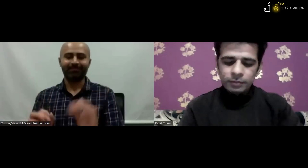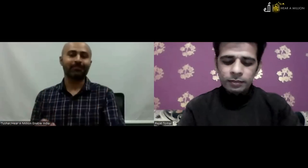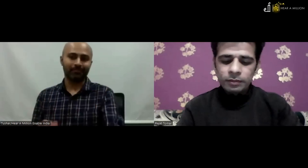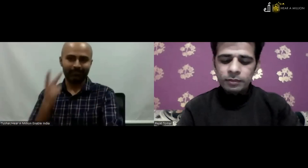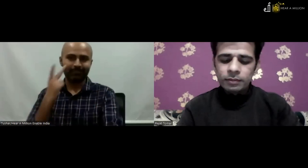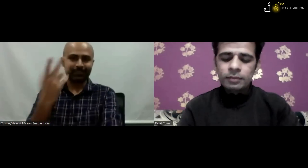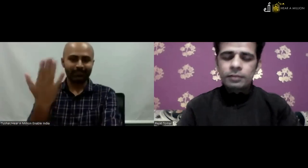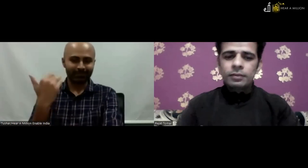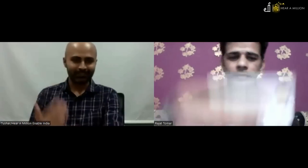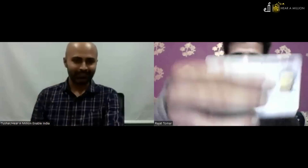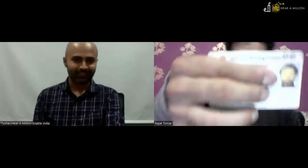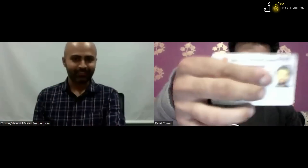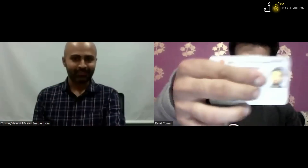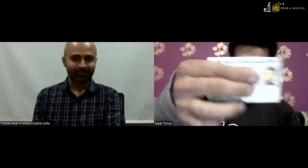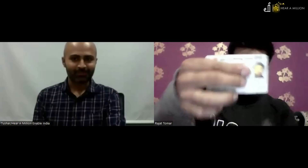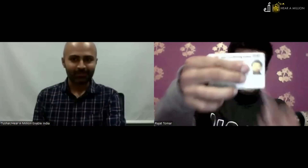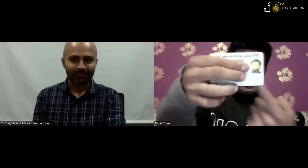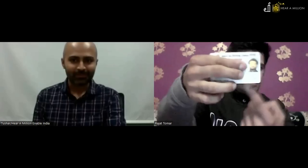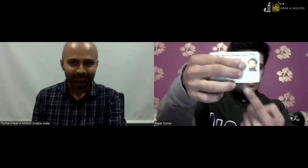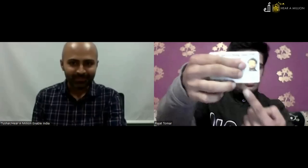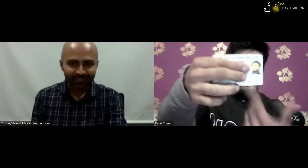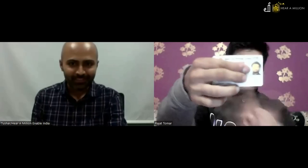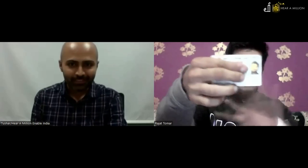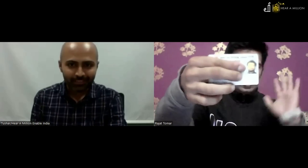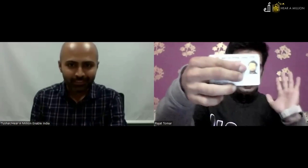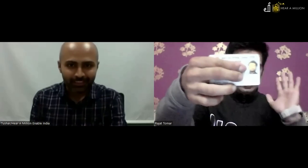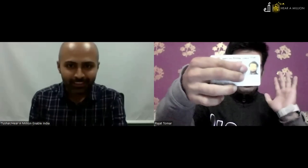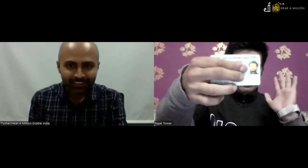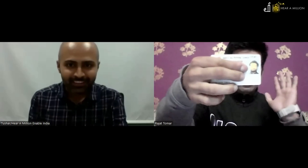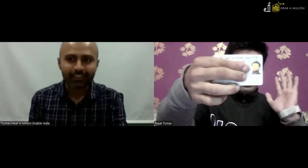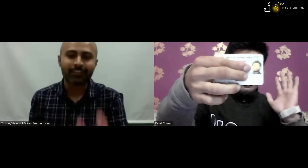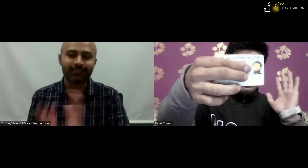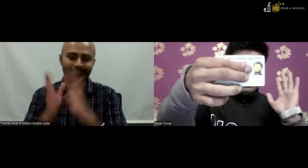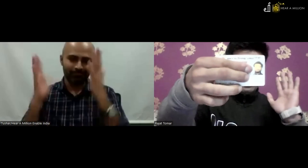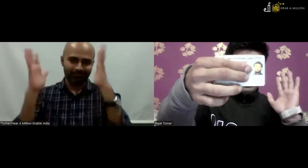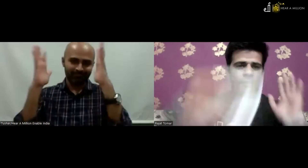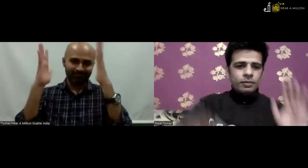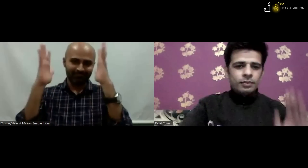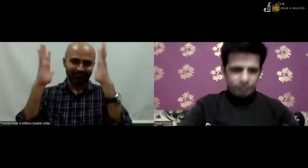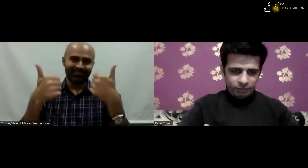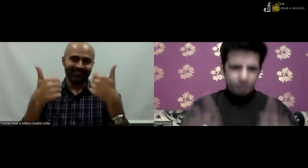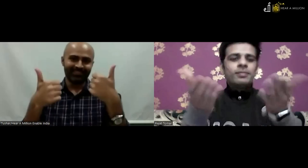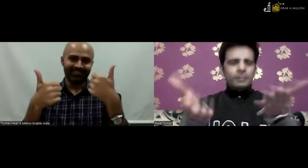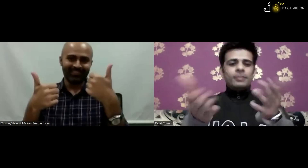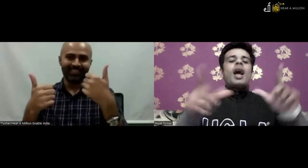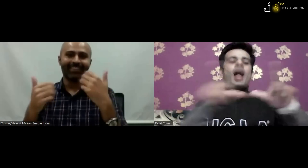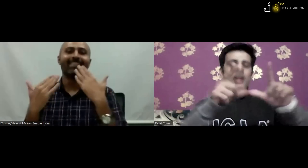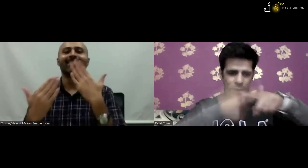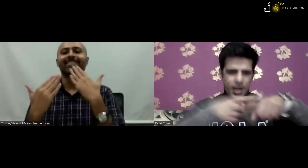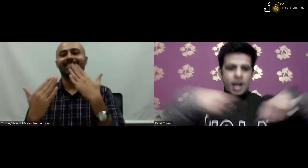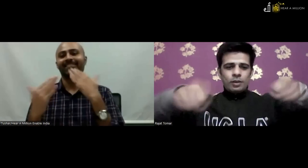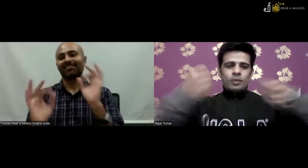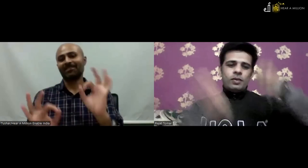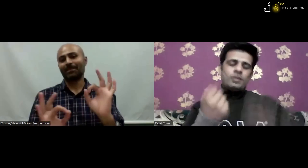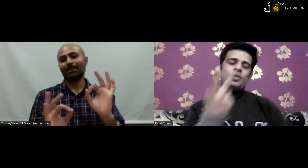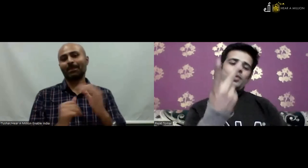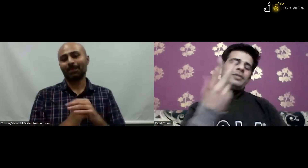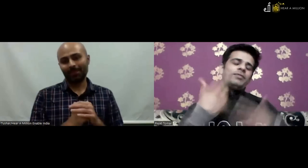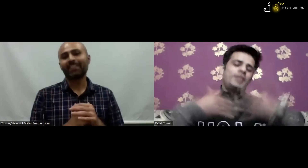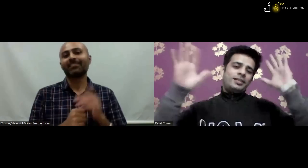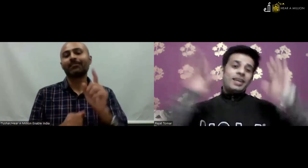So I just would like to show you license. Wow, waving hands for